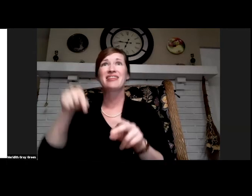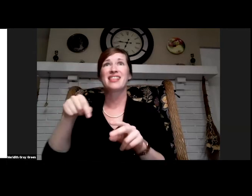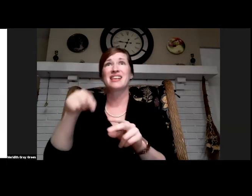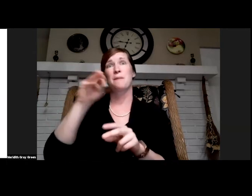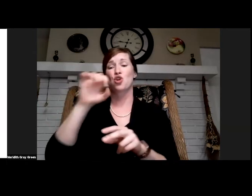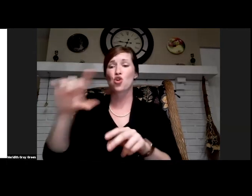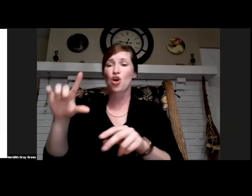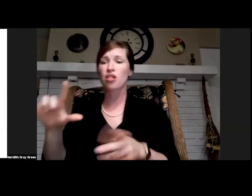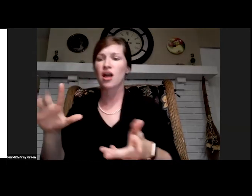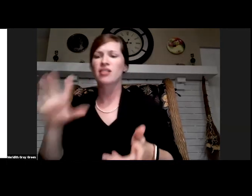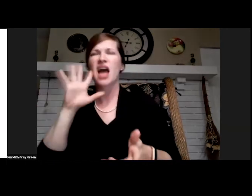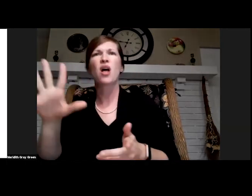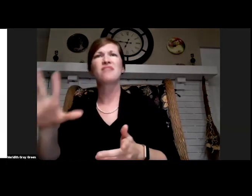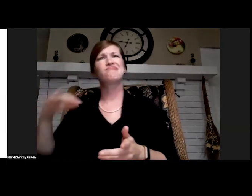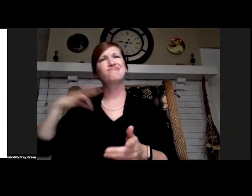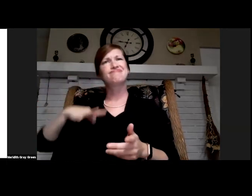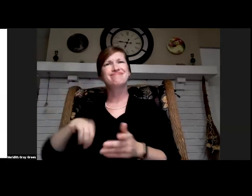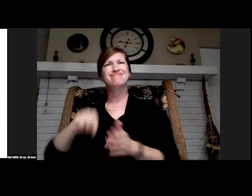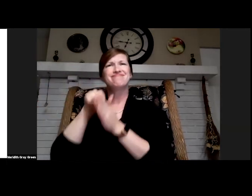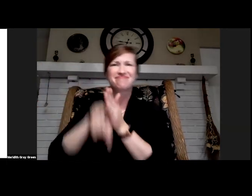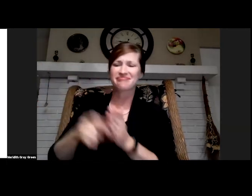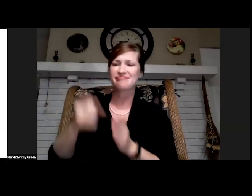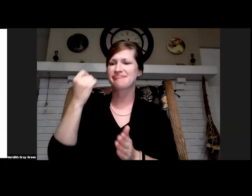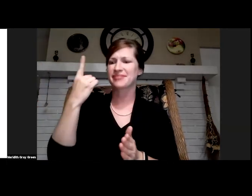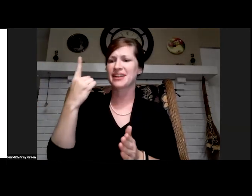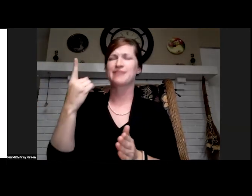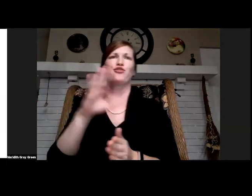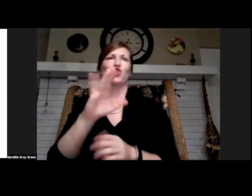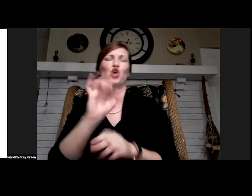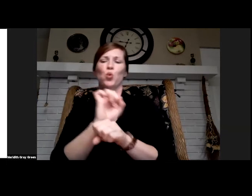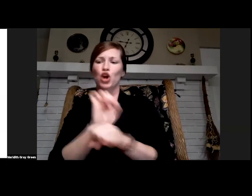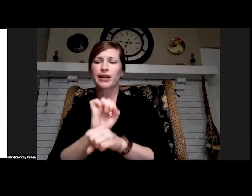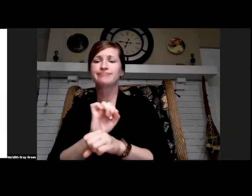And people who see this mural